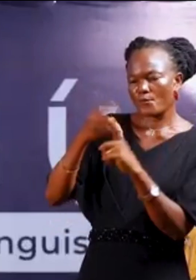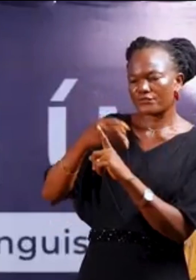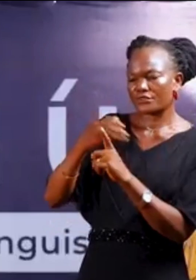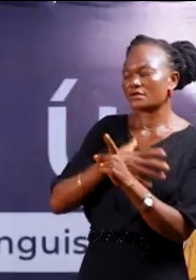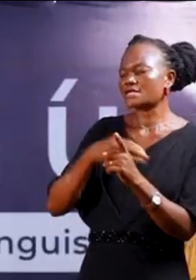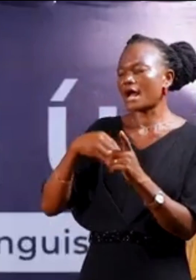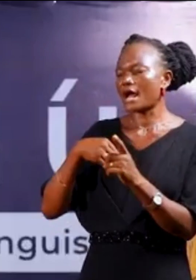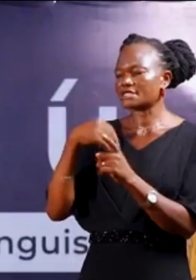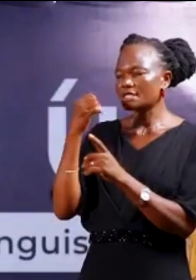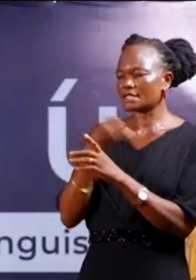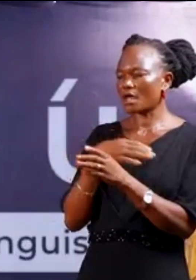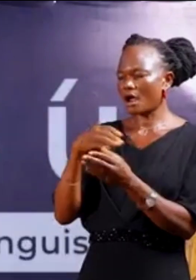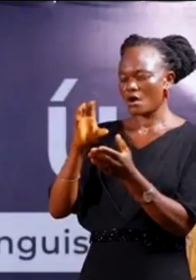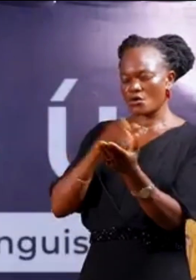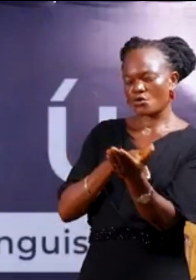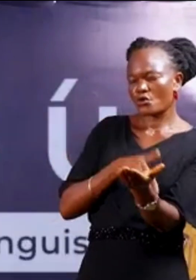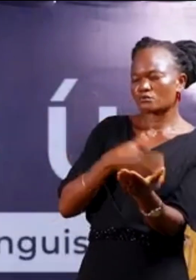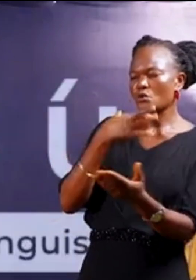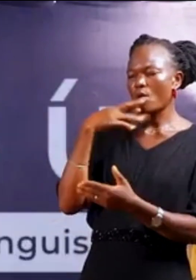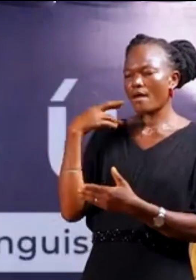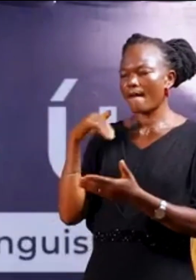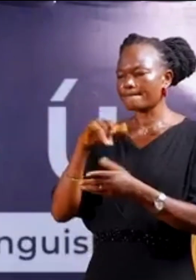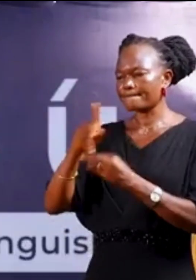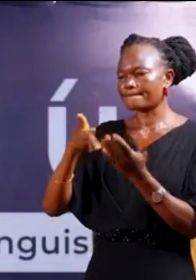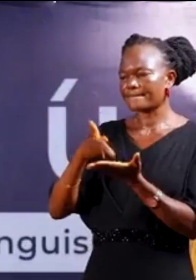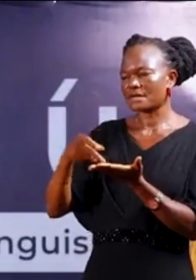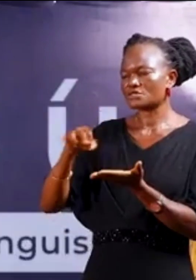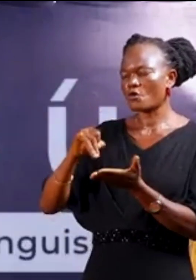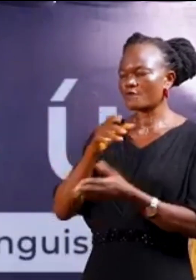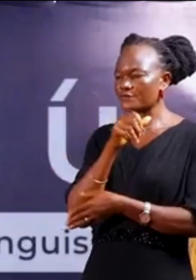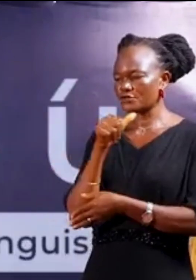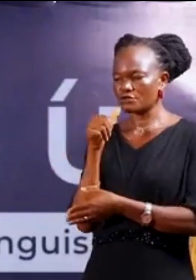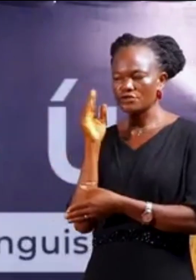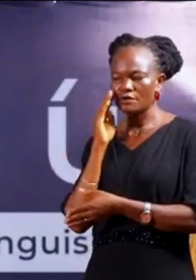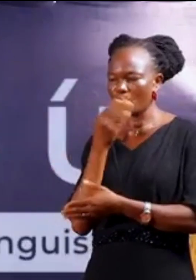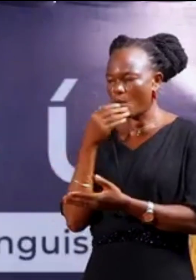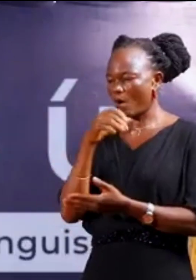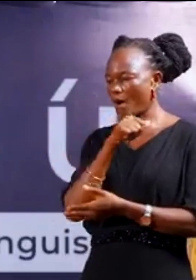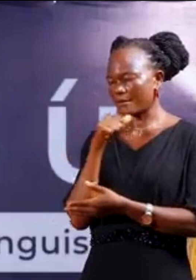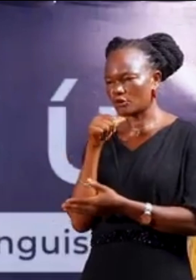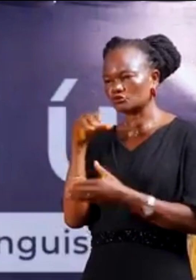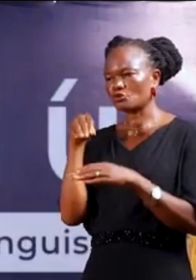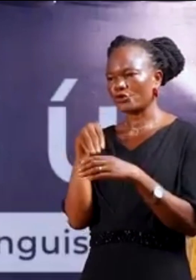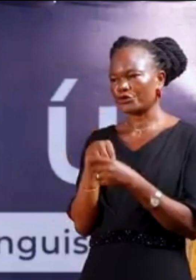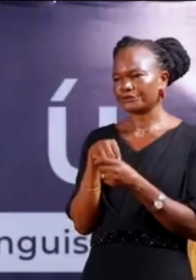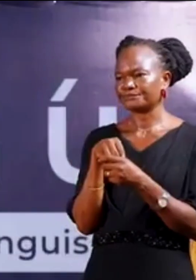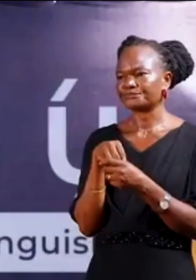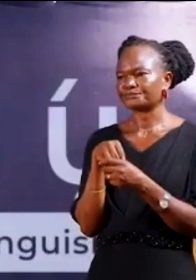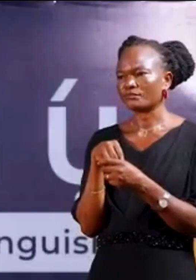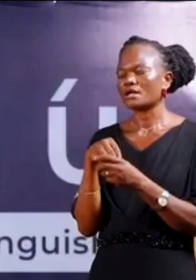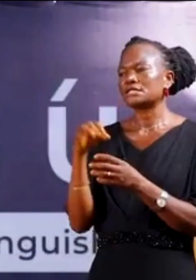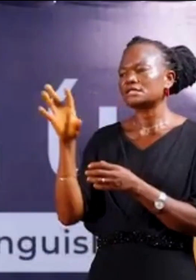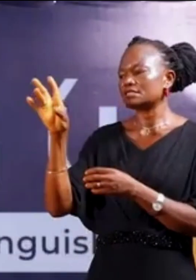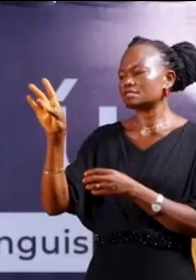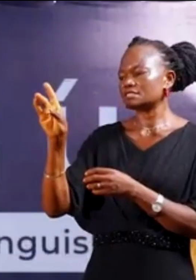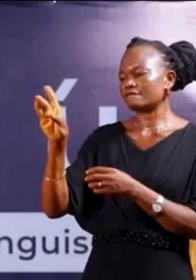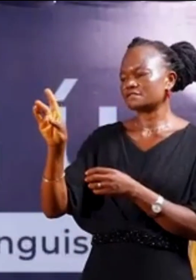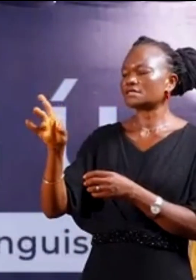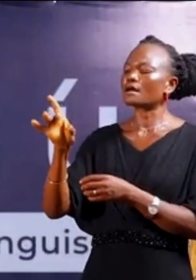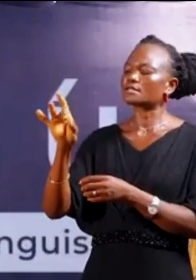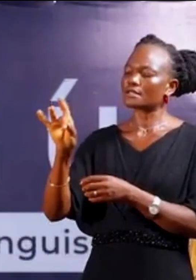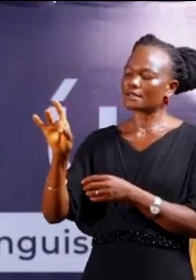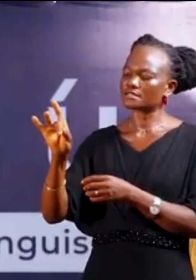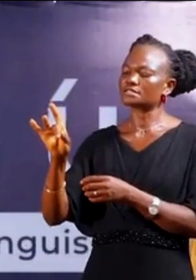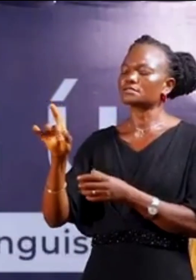Indian corn were an integral part of Igbo agriculture in the 17th and 18th